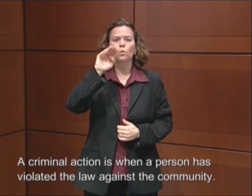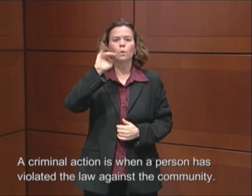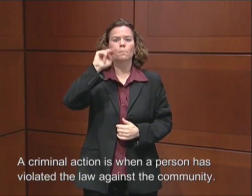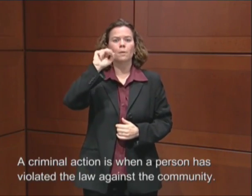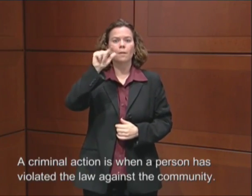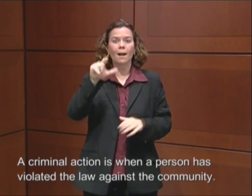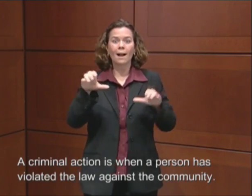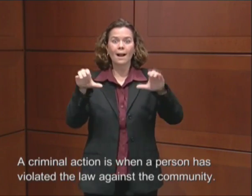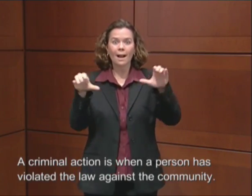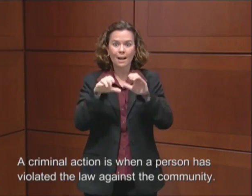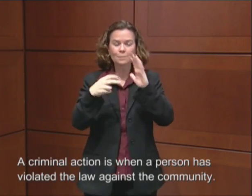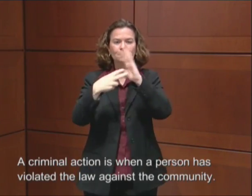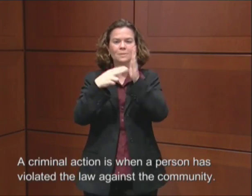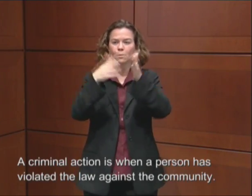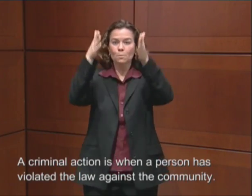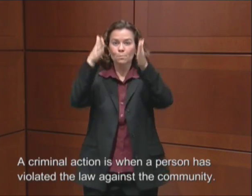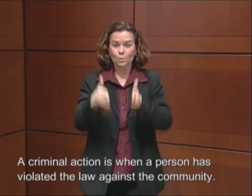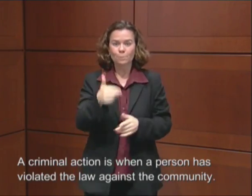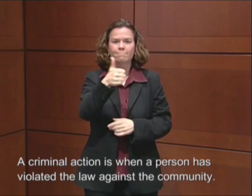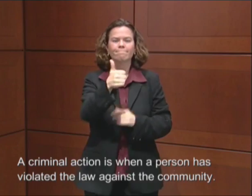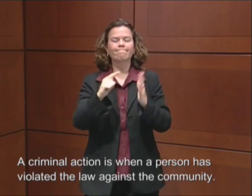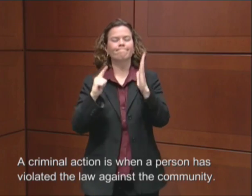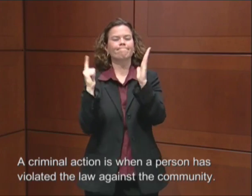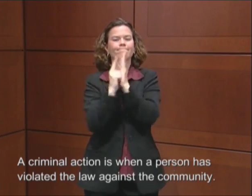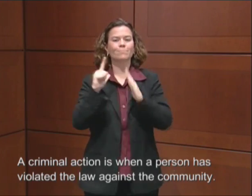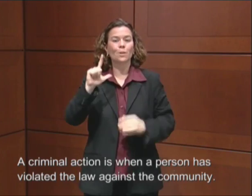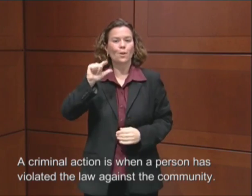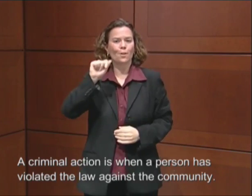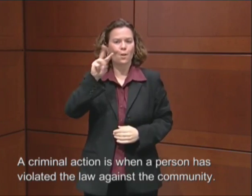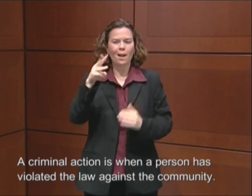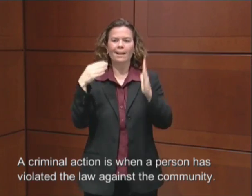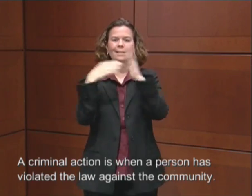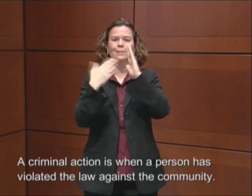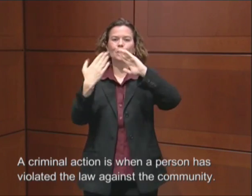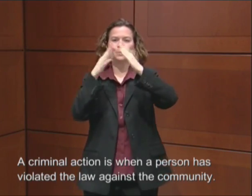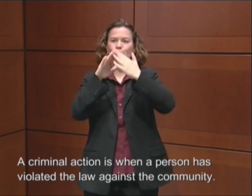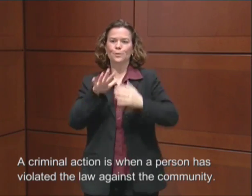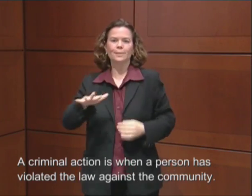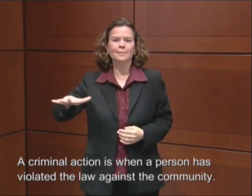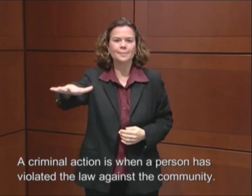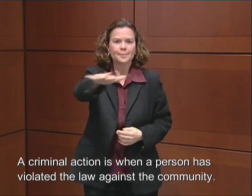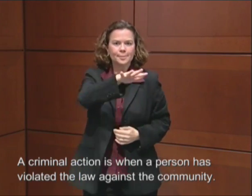A criminal action is when a person has violated the law against the community.